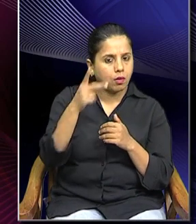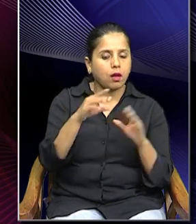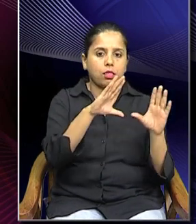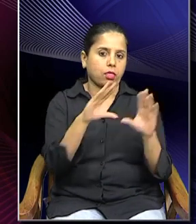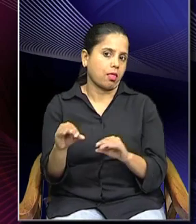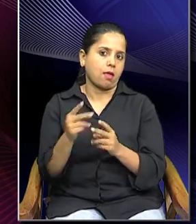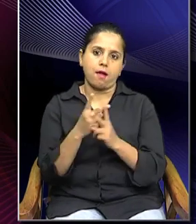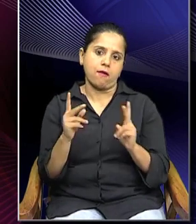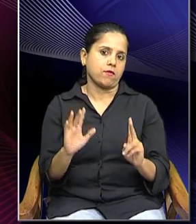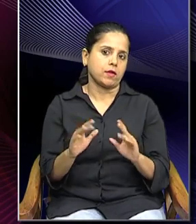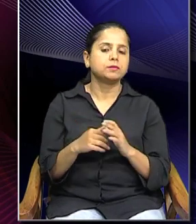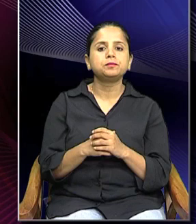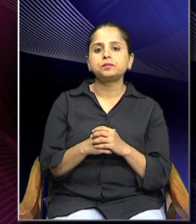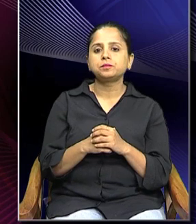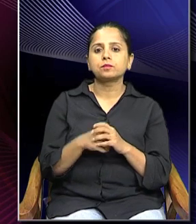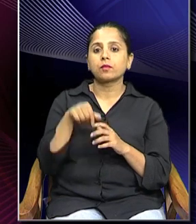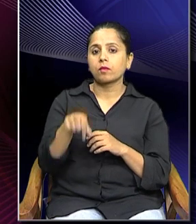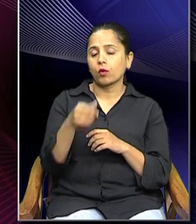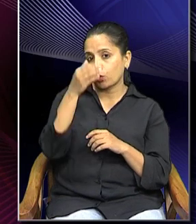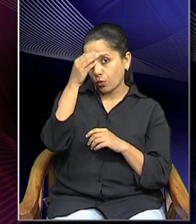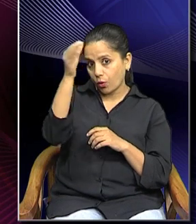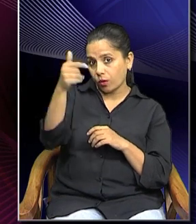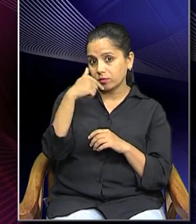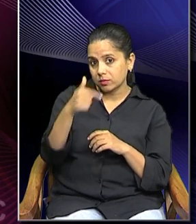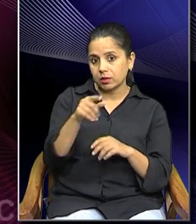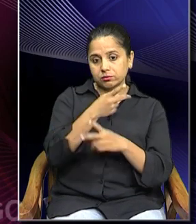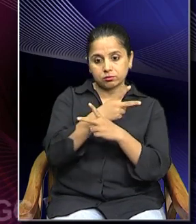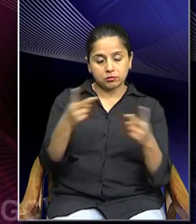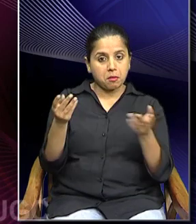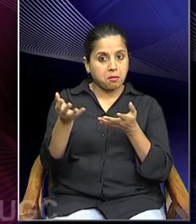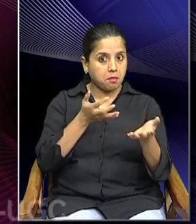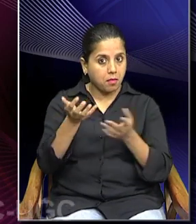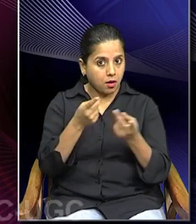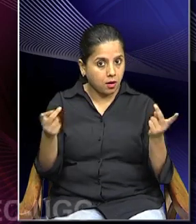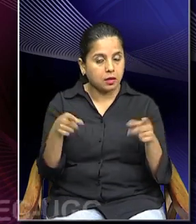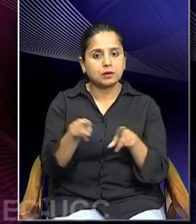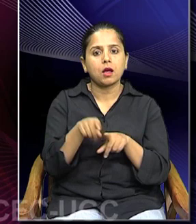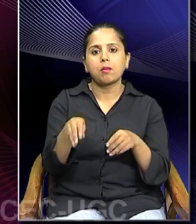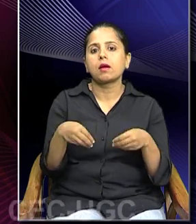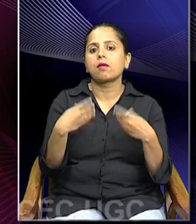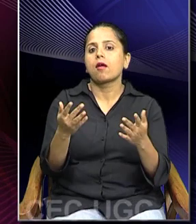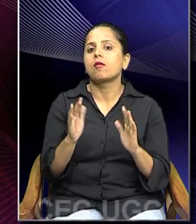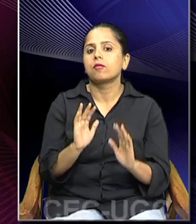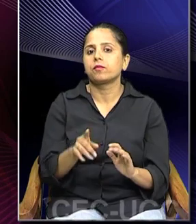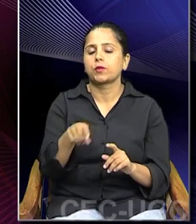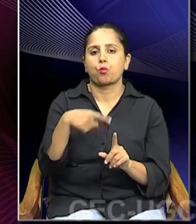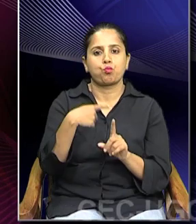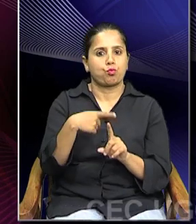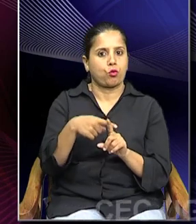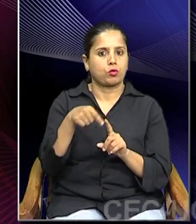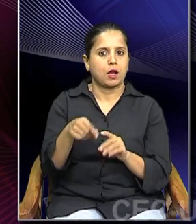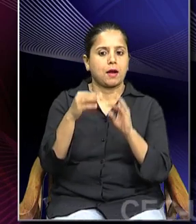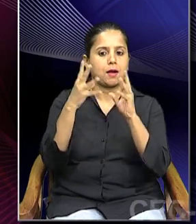reductionist. The concept of multiple market also provides a positive